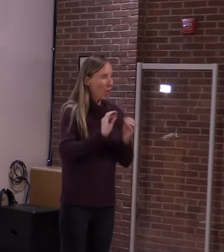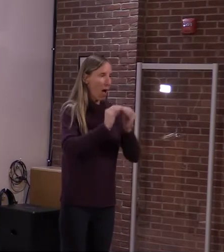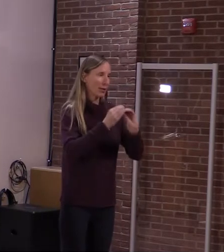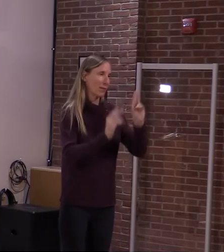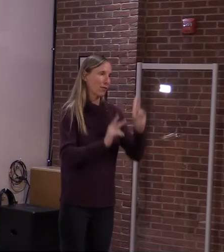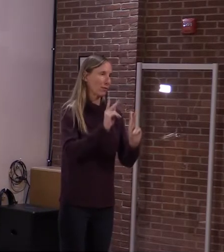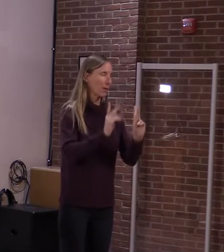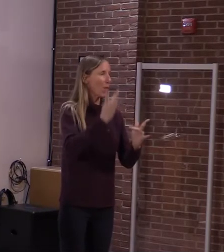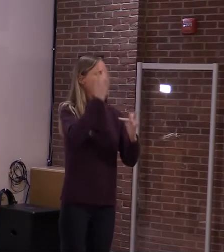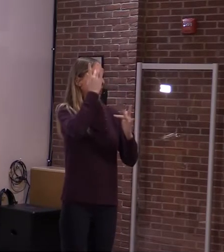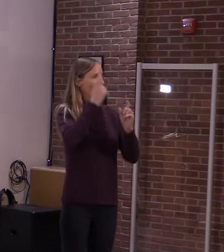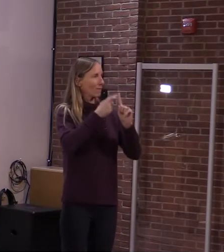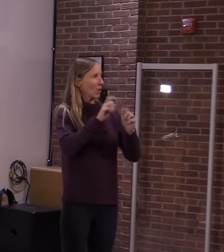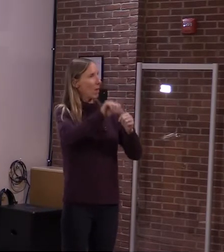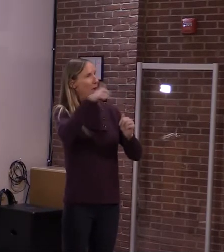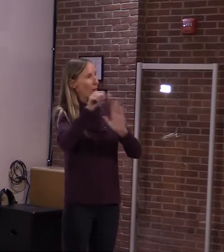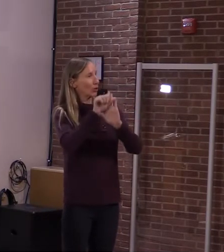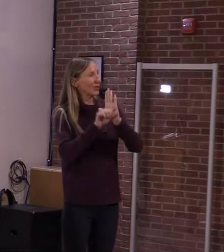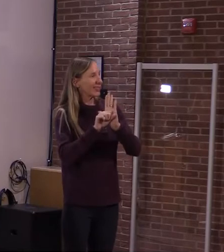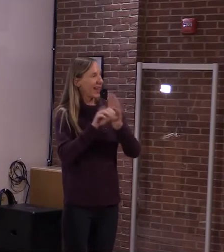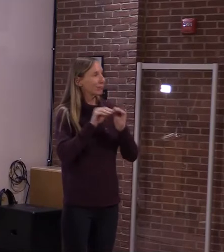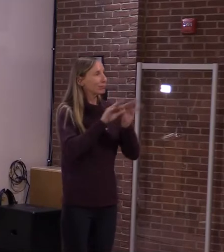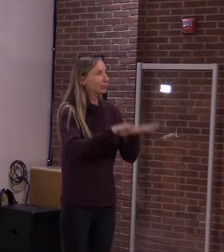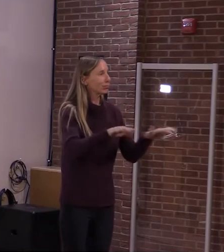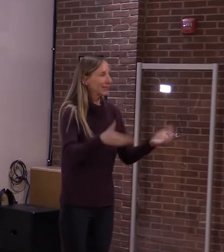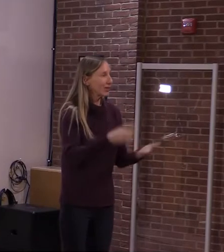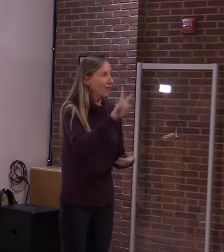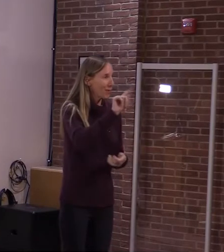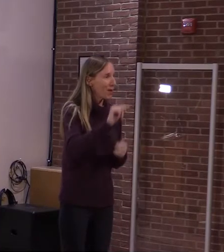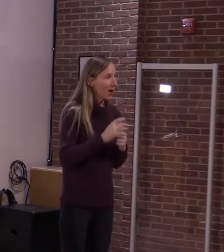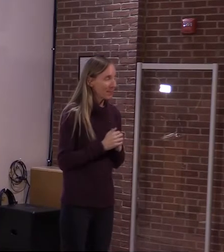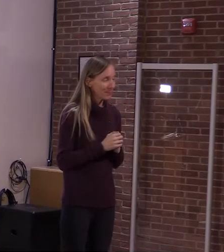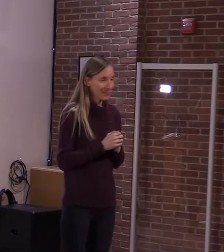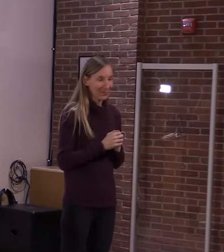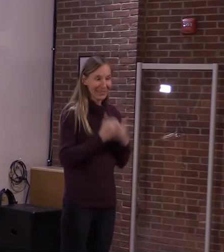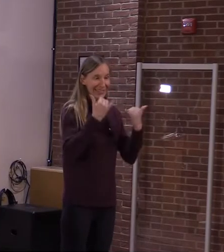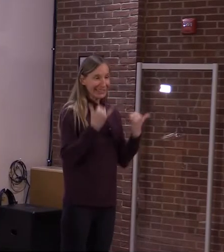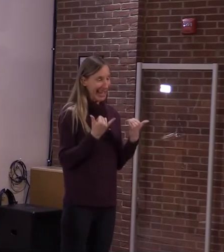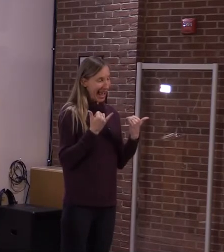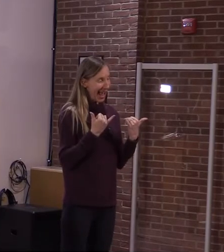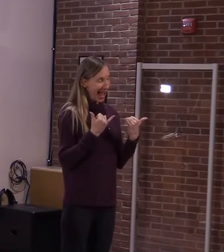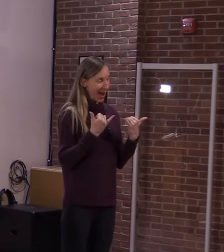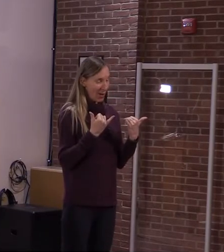cases. I'm happy to report that today we are at a rate of